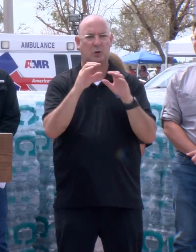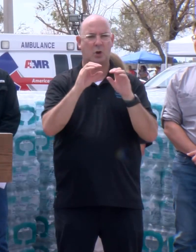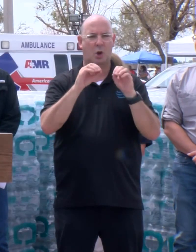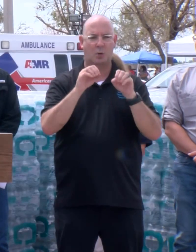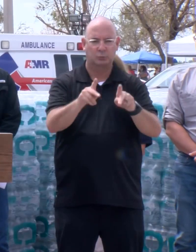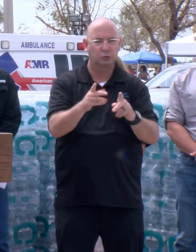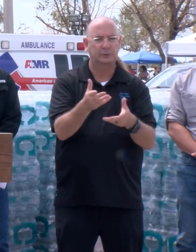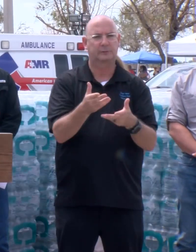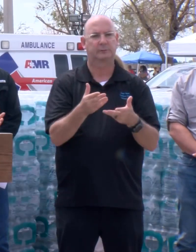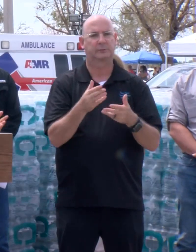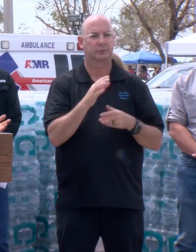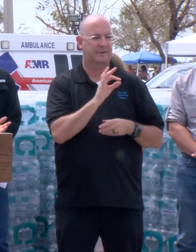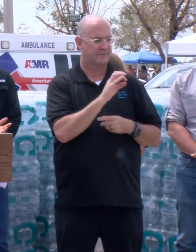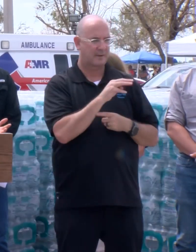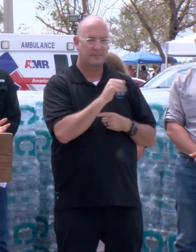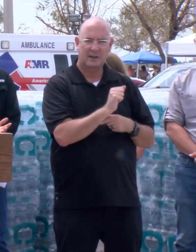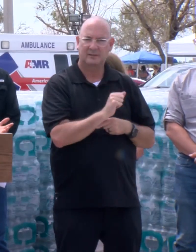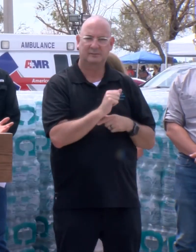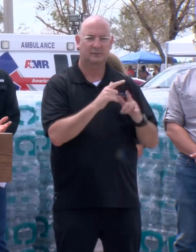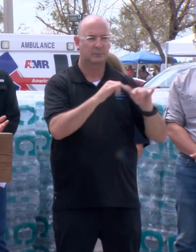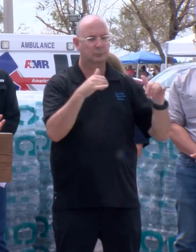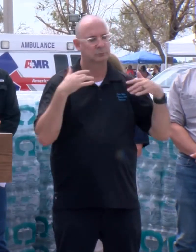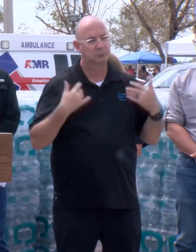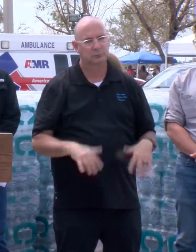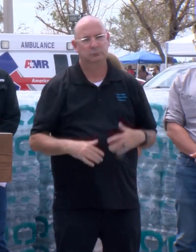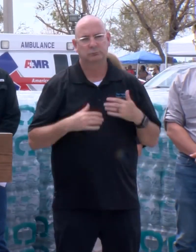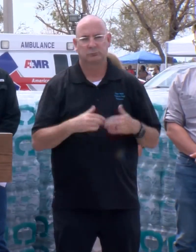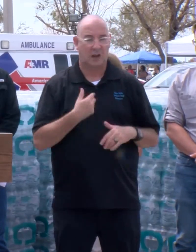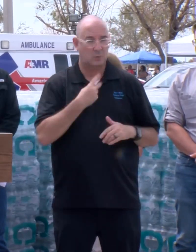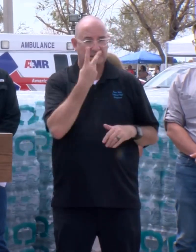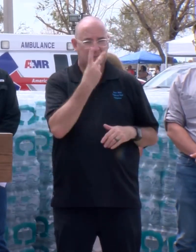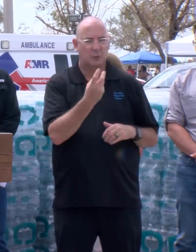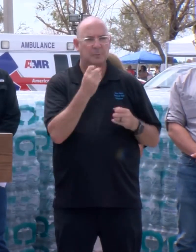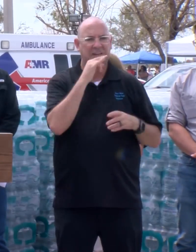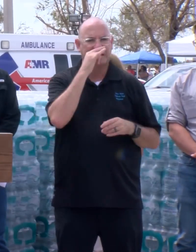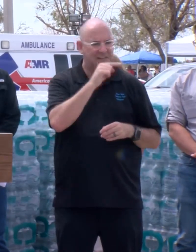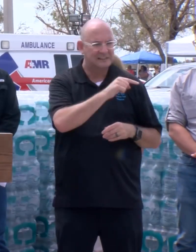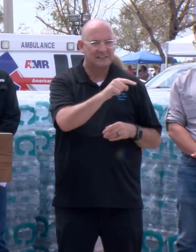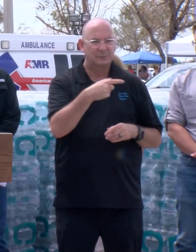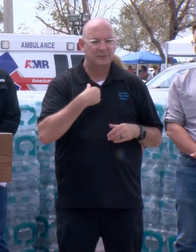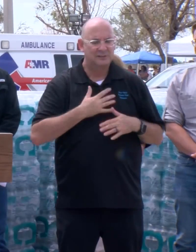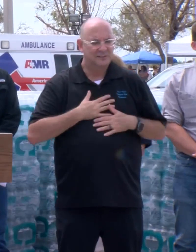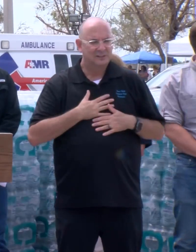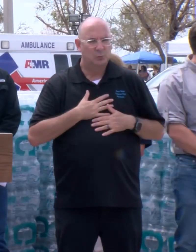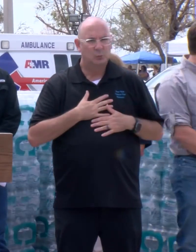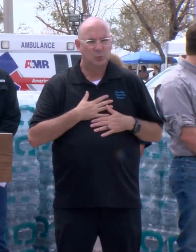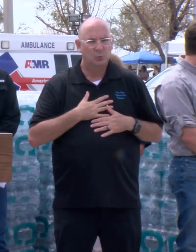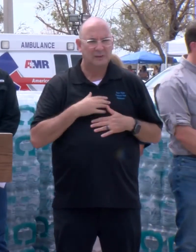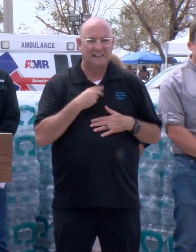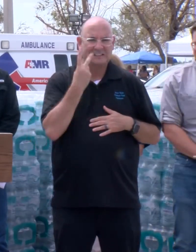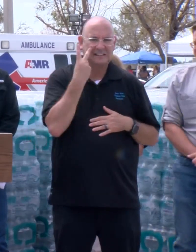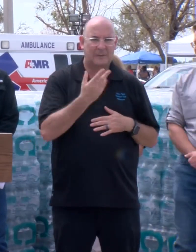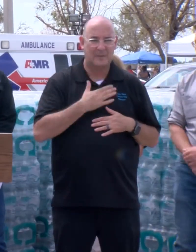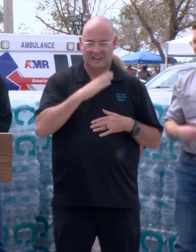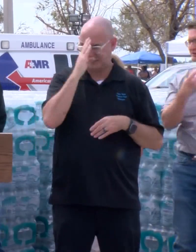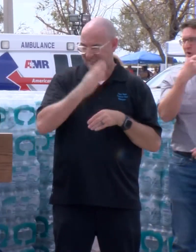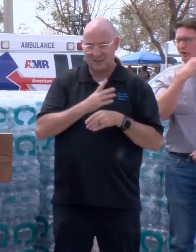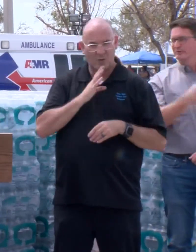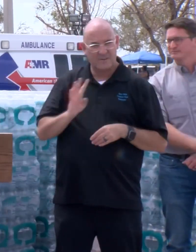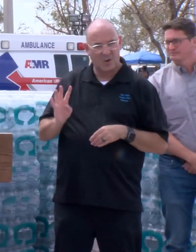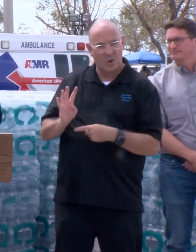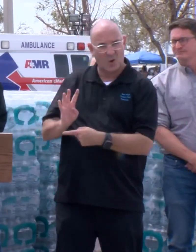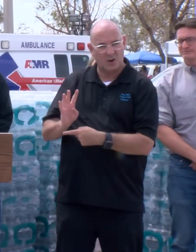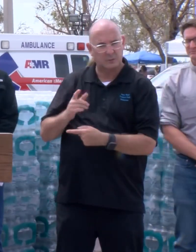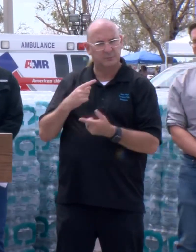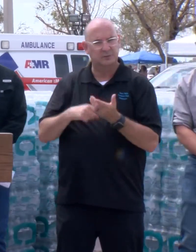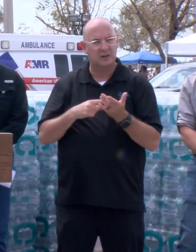kids. And as you saw a second ago, I have a four-year-old running around, and sometimes their attention spans don't go very long. And so one thing